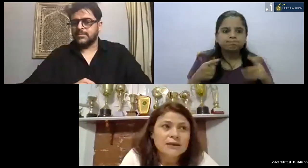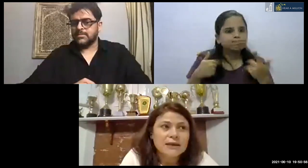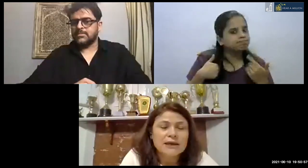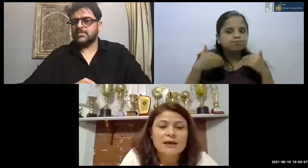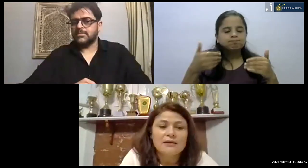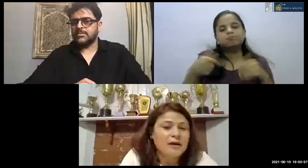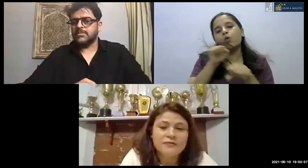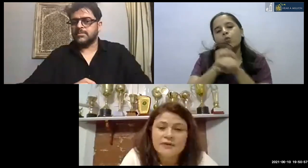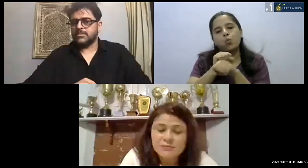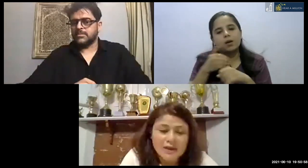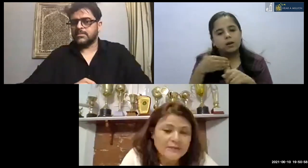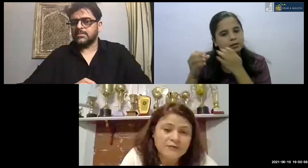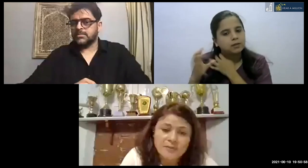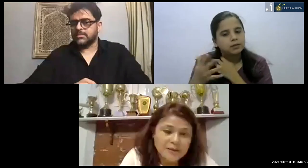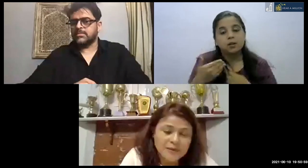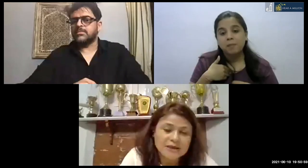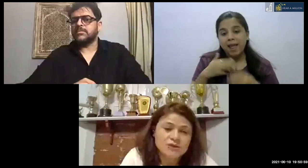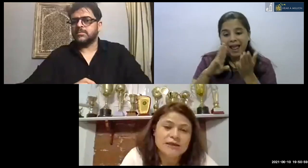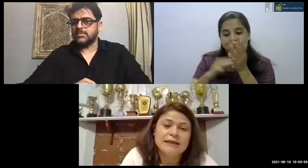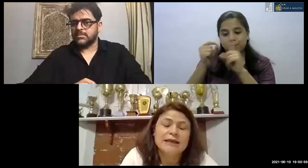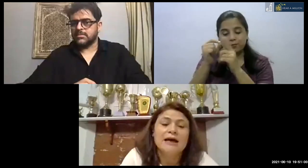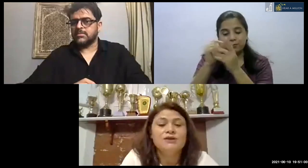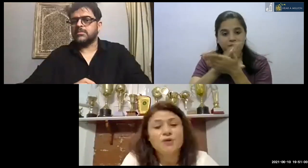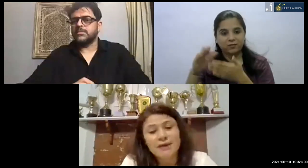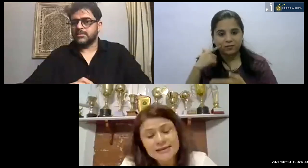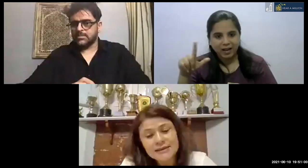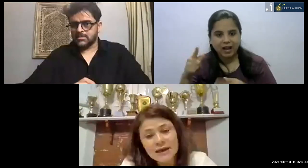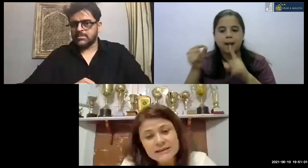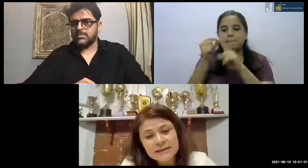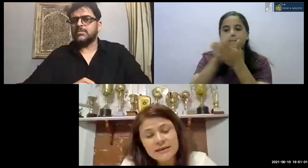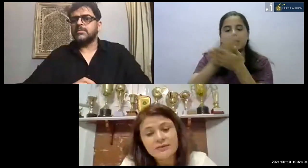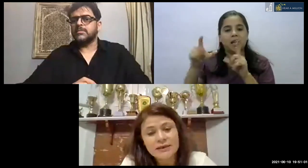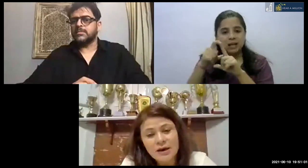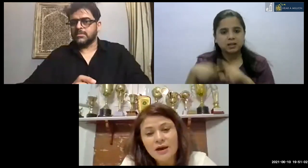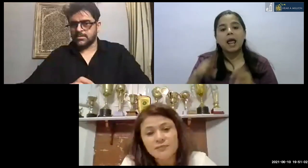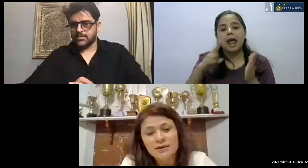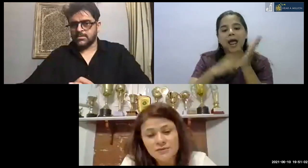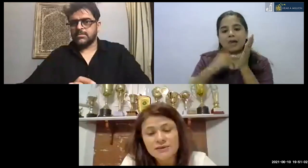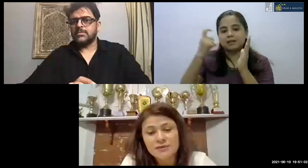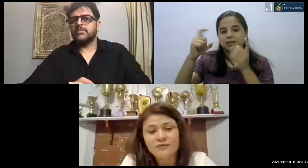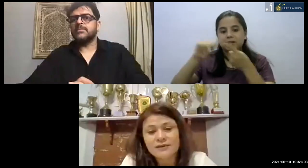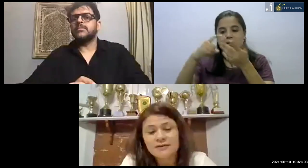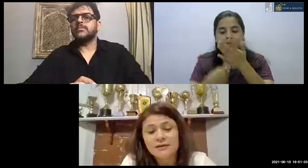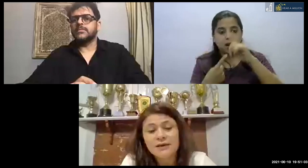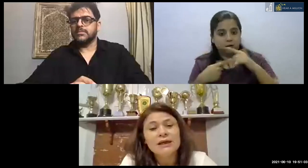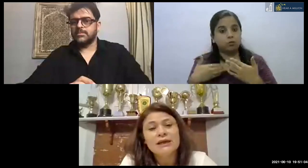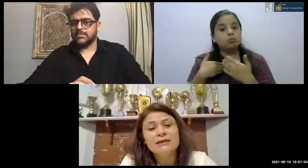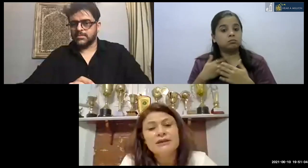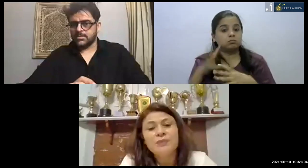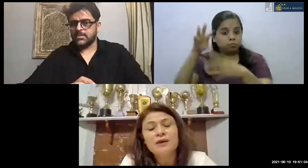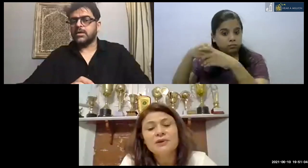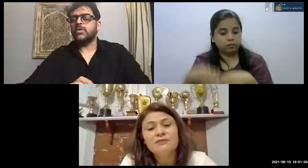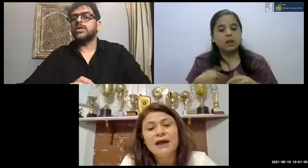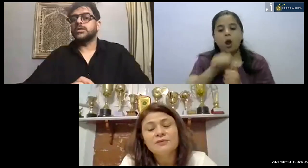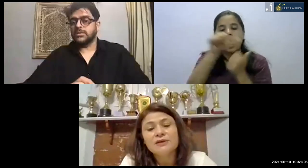continue working. I finished my MPhil, my PhD. Then I joined NCERT. Right now, I'm an associate professor in